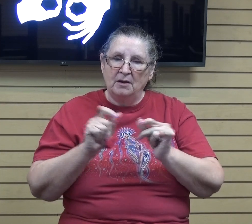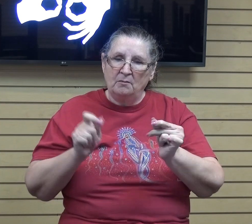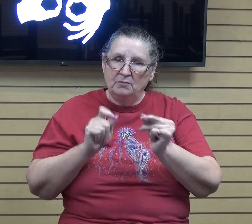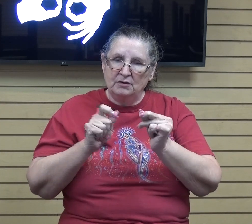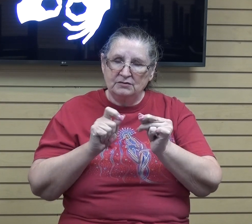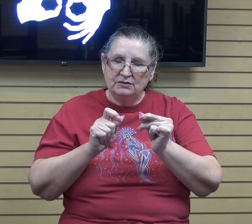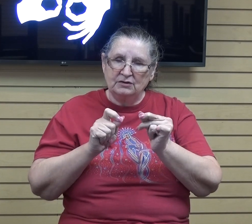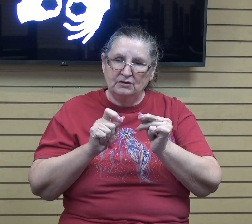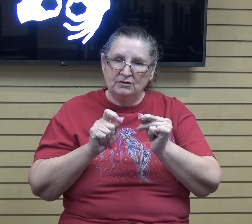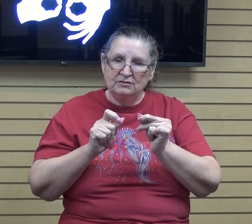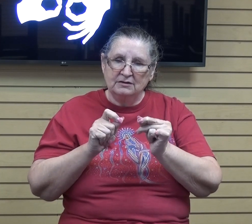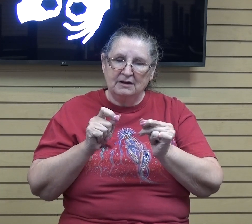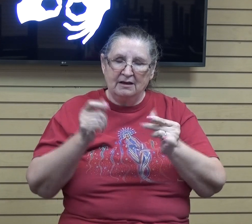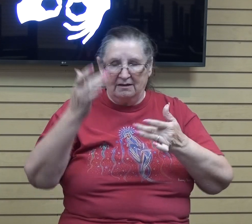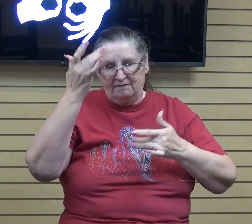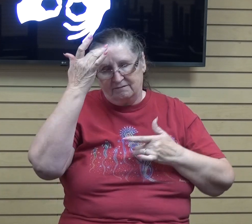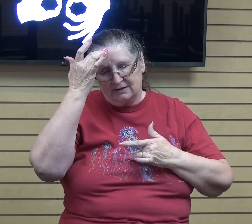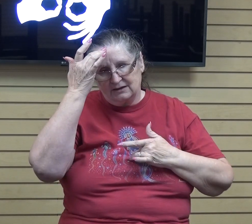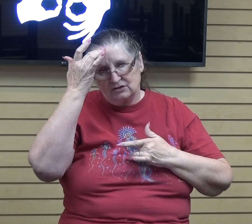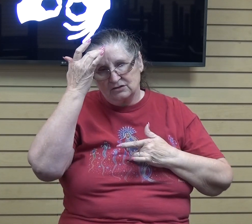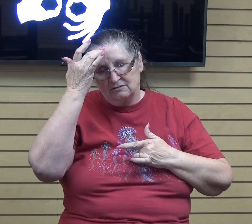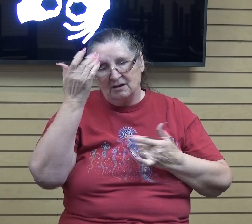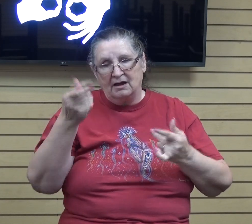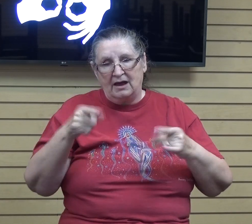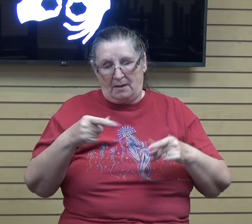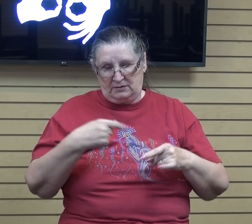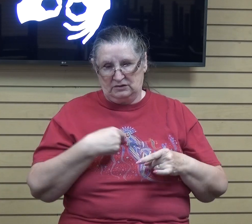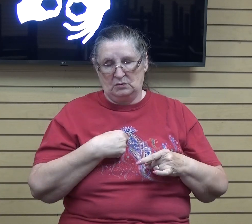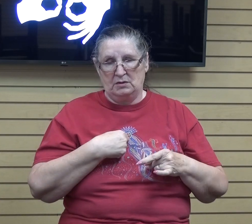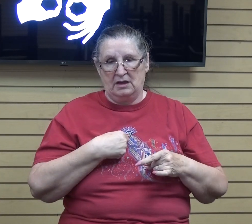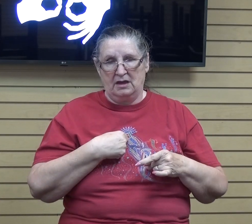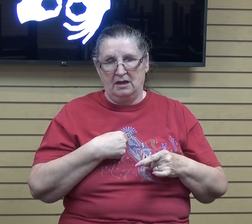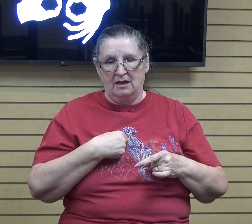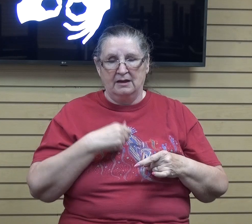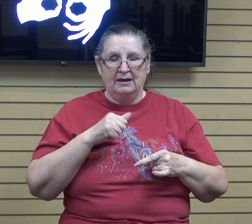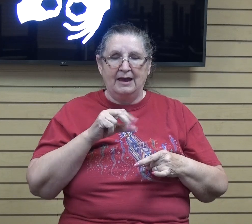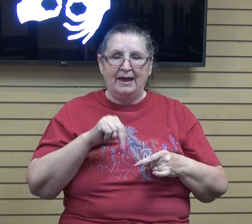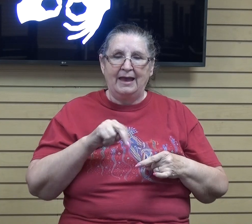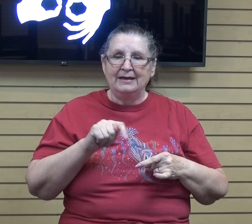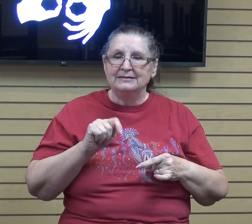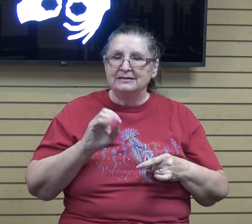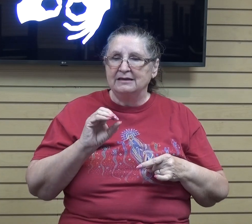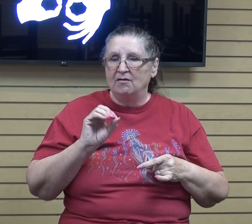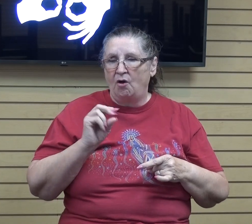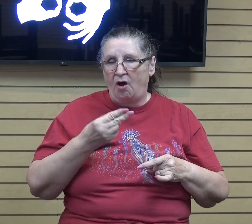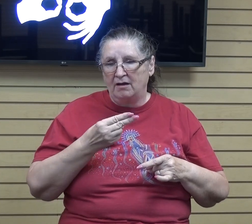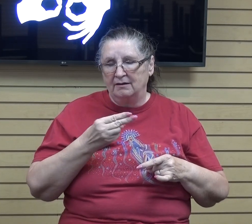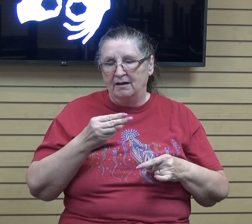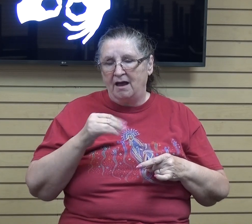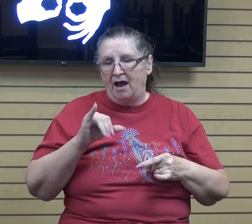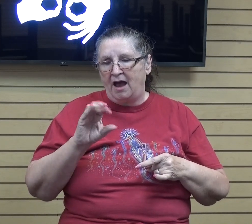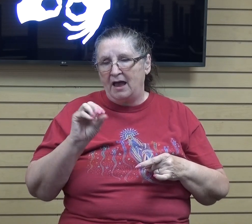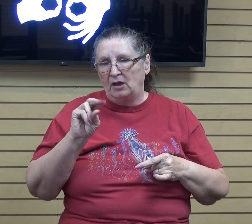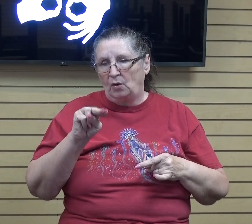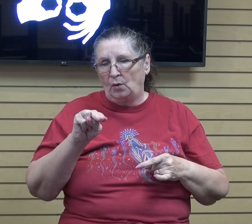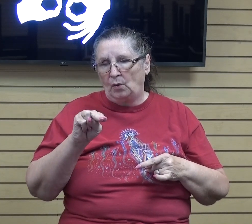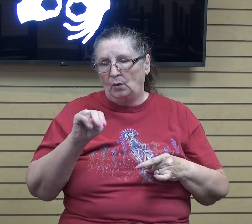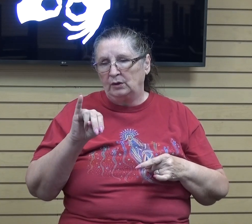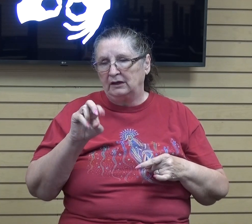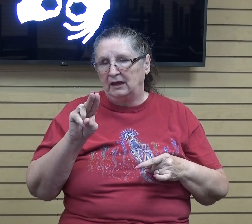persecutions, afflictions, which happened to me at Antioch, Iconium, and Lystra, so those three places we just